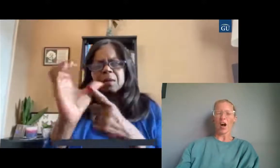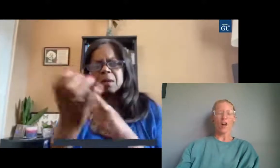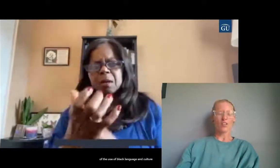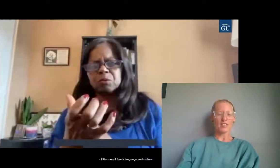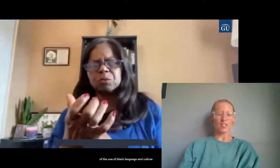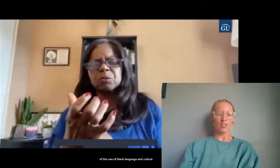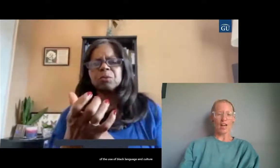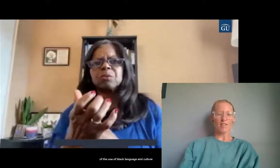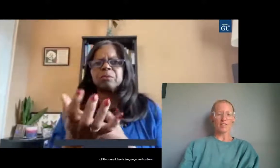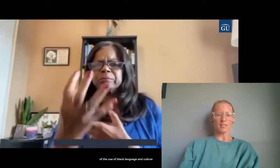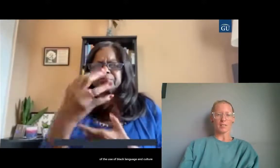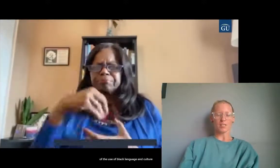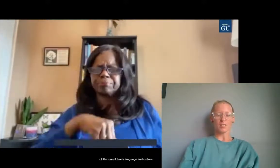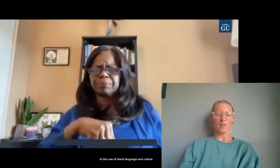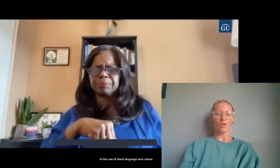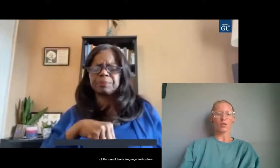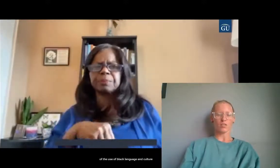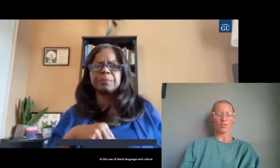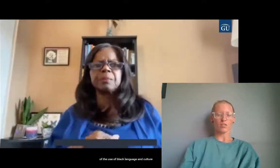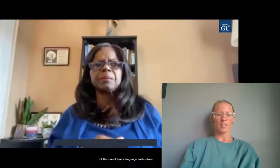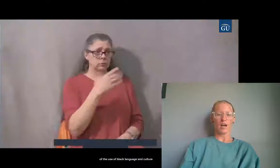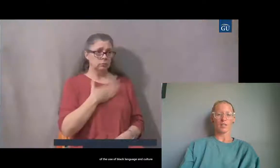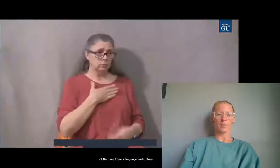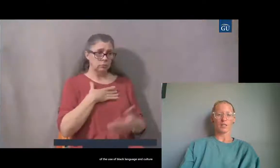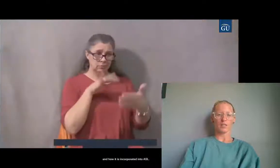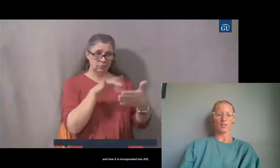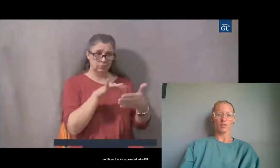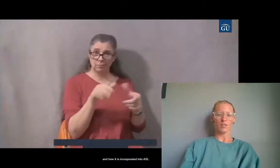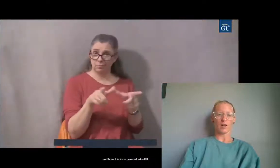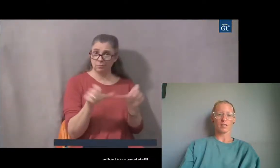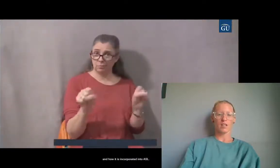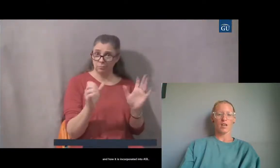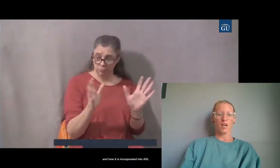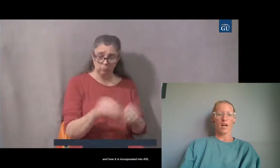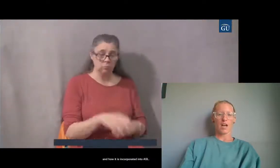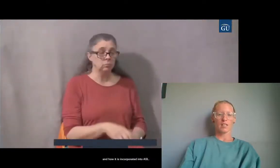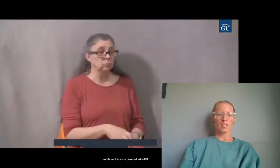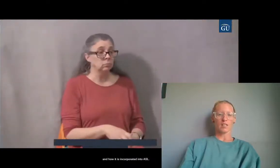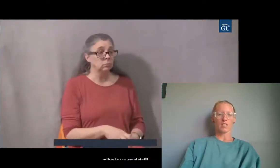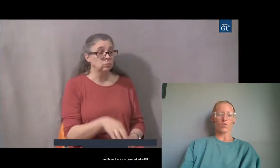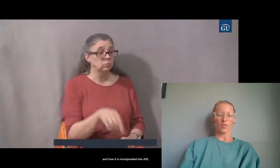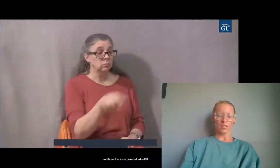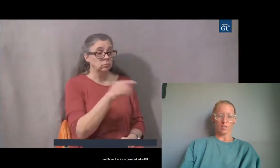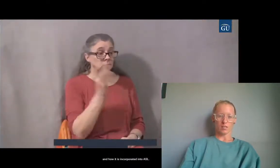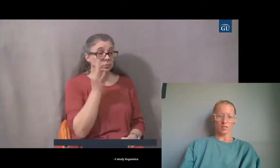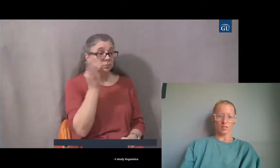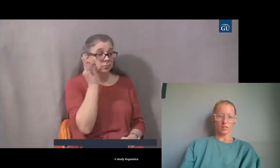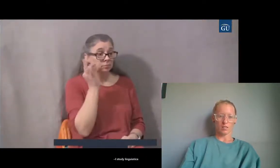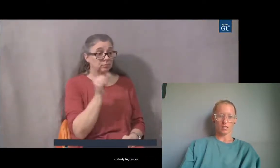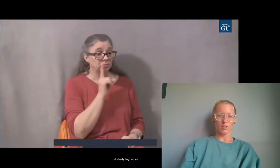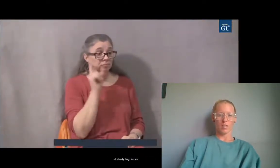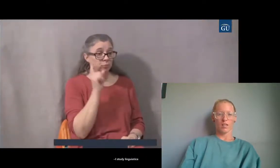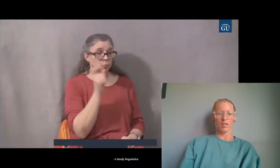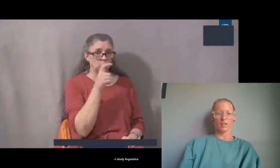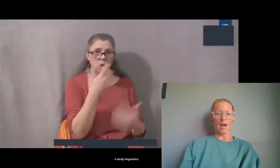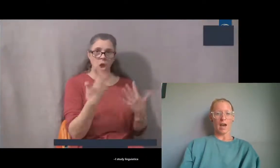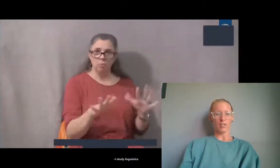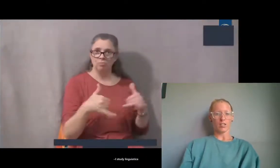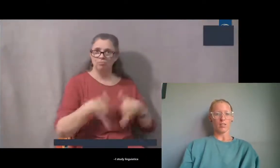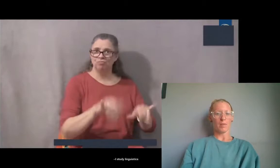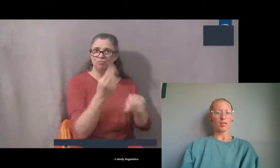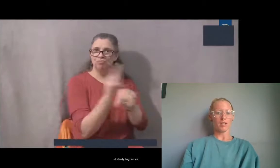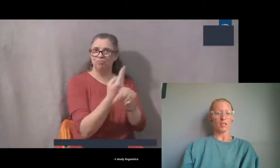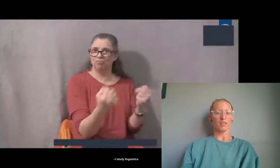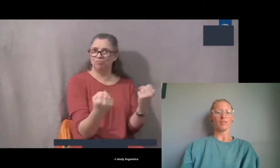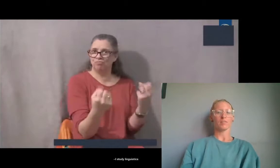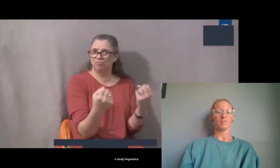Excuse me. All those things are evidence about the deaf culture and how it can be internalized. I studied linguistics, the